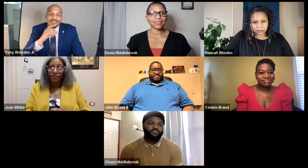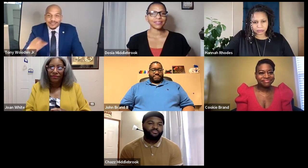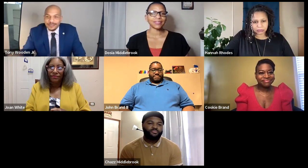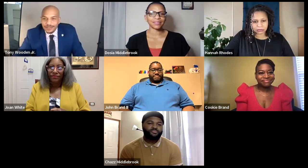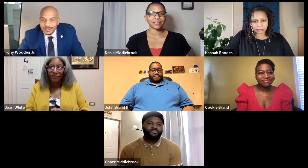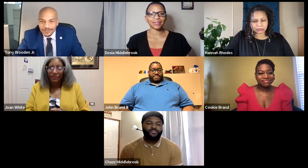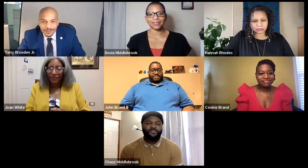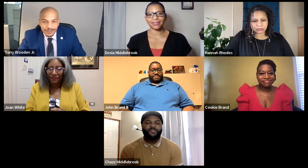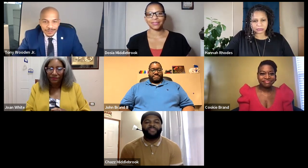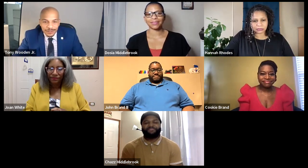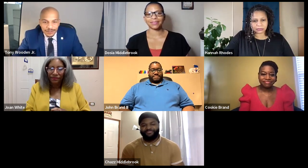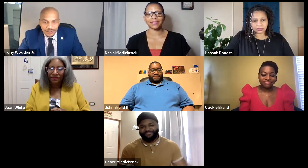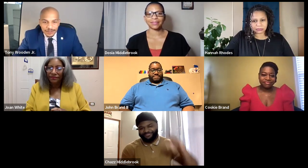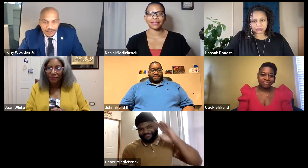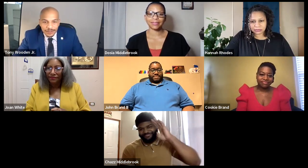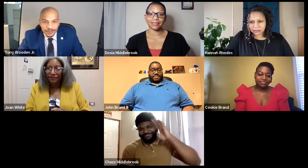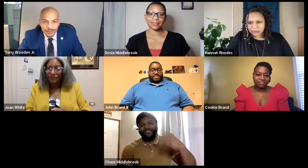now. Chaz, you're up next.